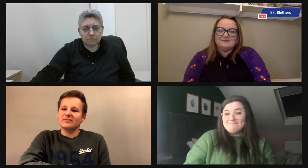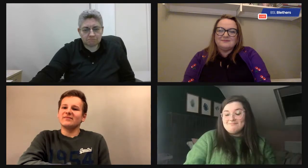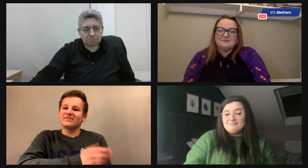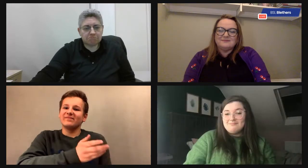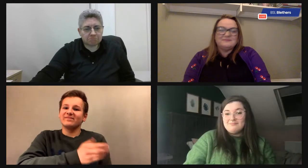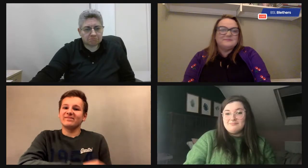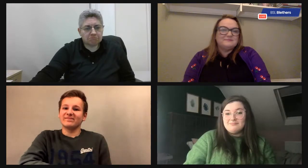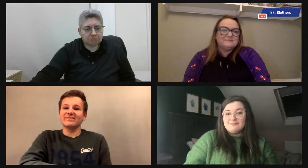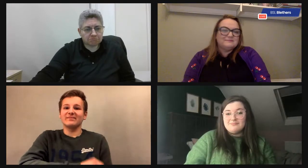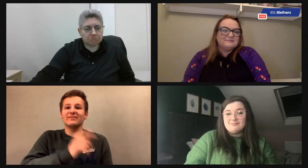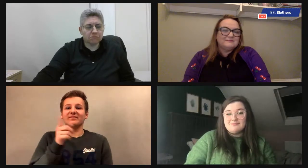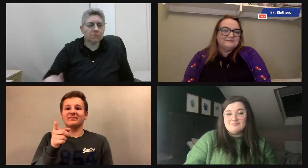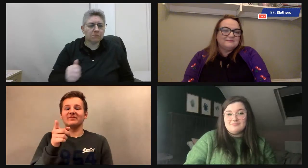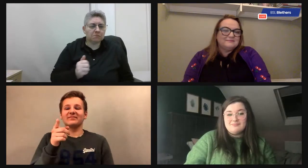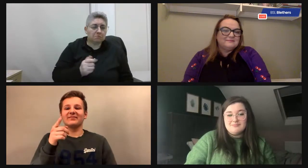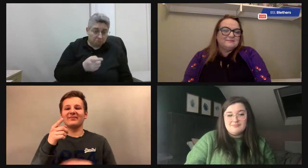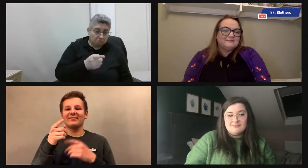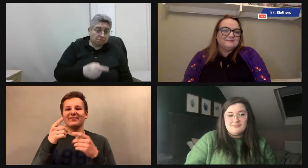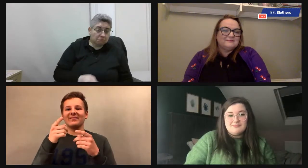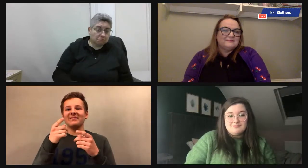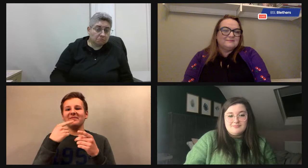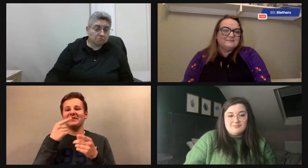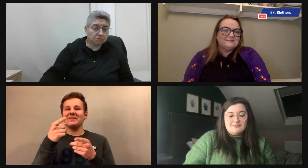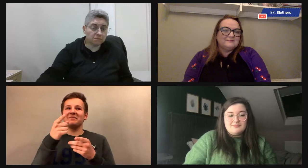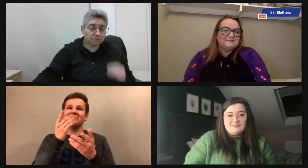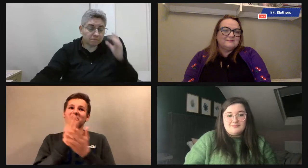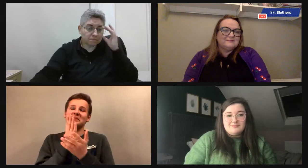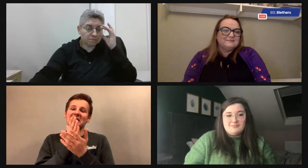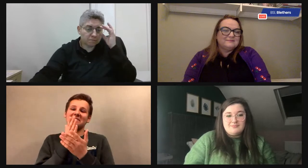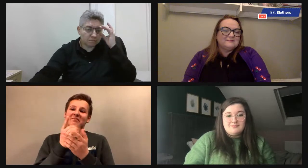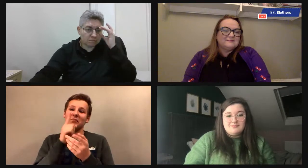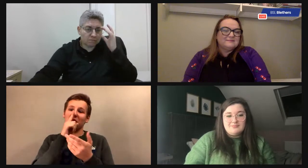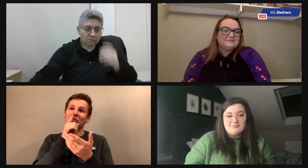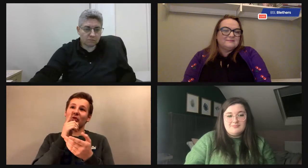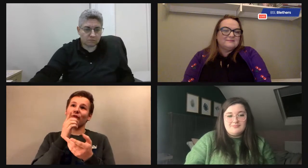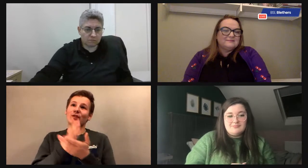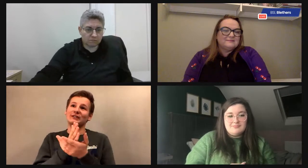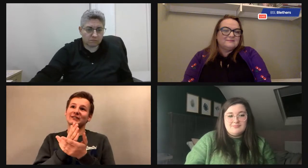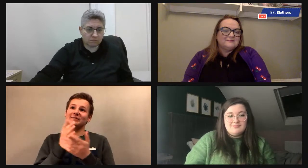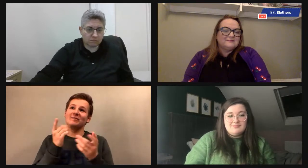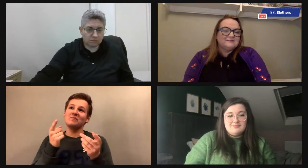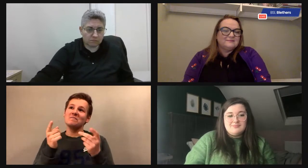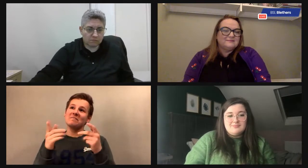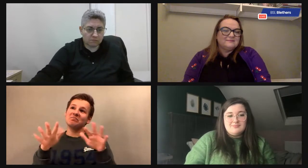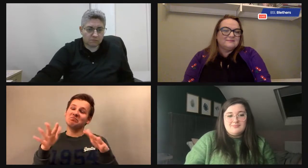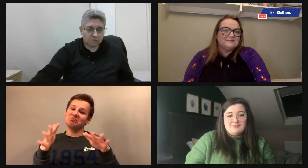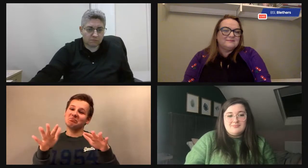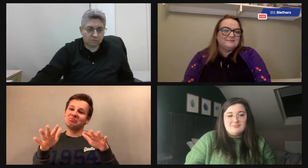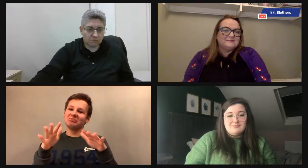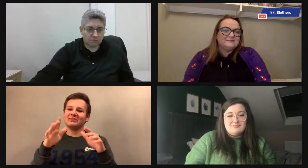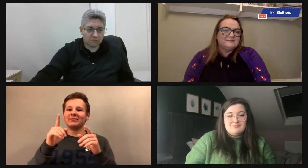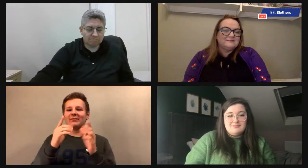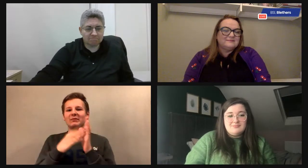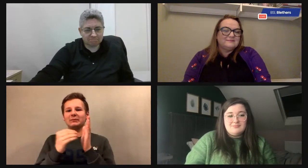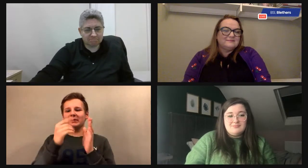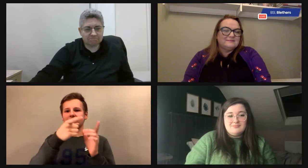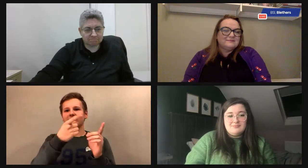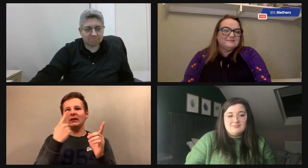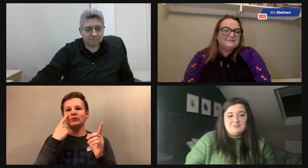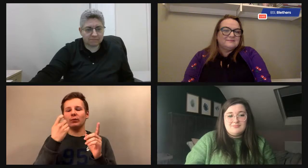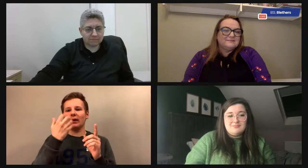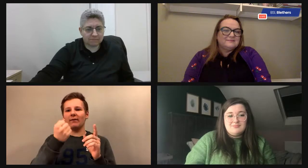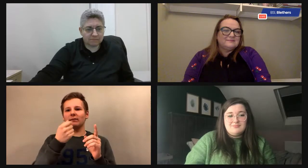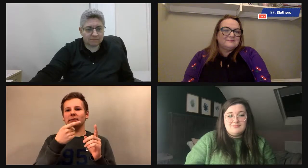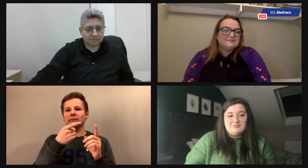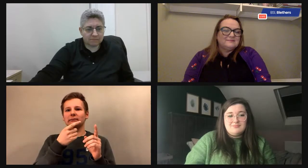us. We're suffering too. Yeah, Kristers. Yeah, I think for me, what